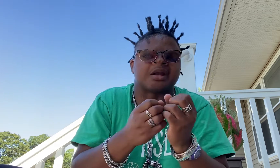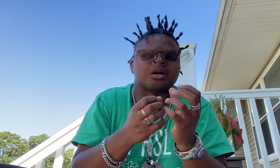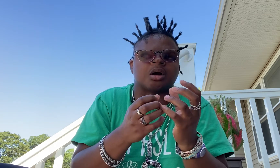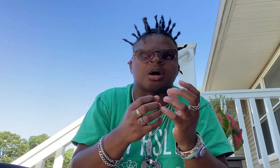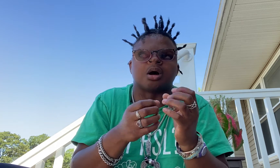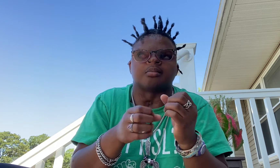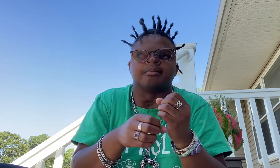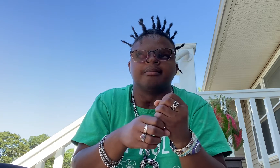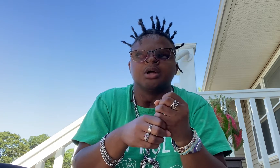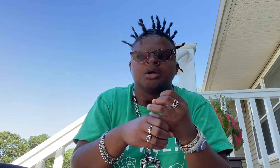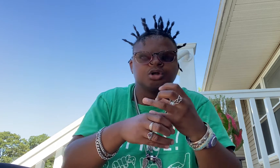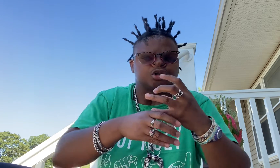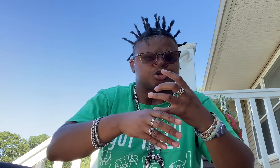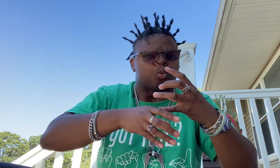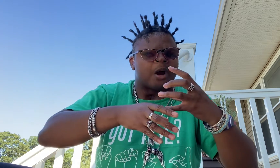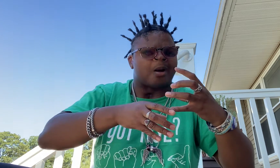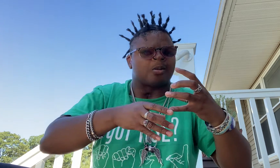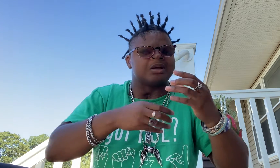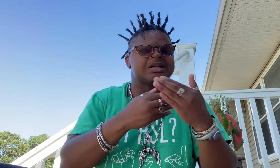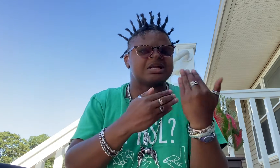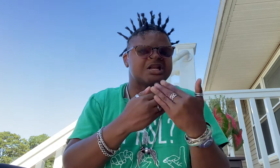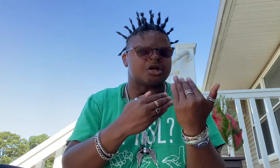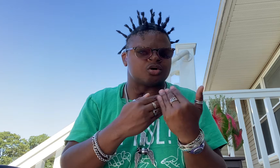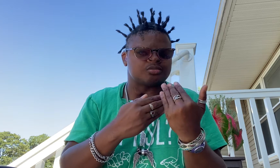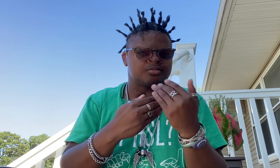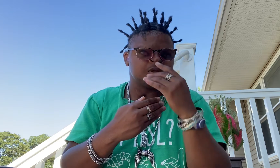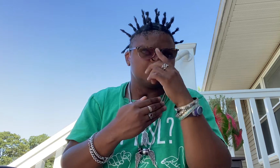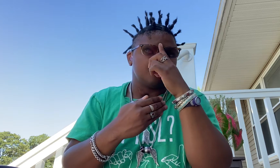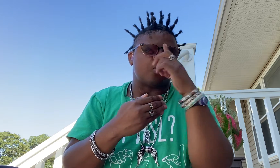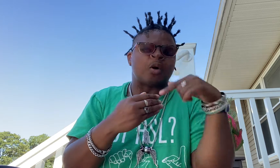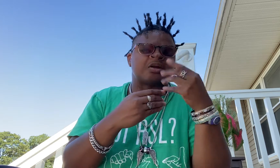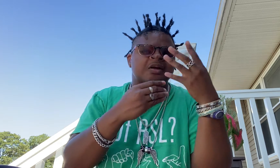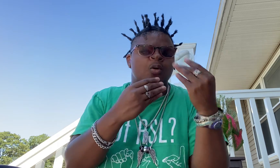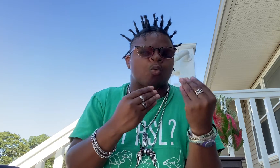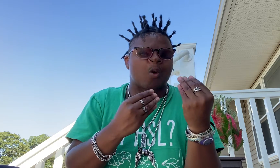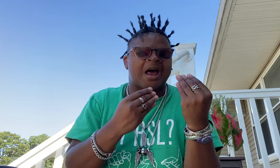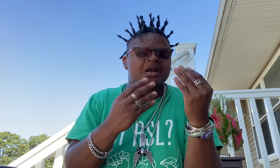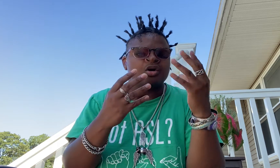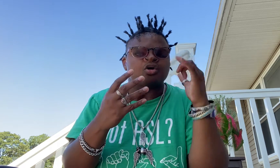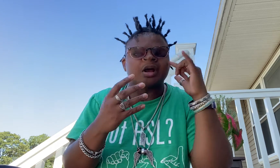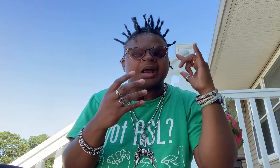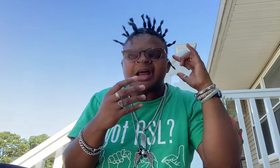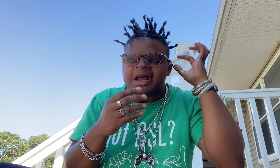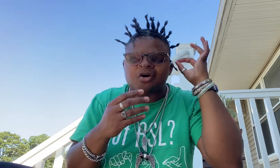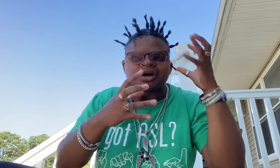it swell easier. But once you get it wet, the hair